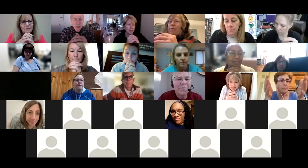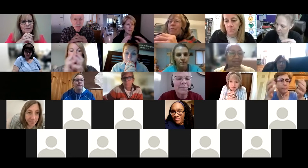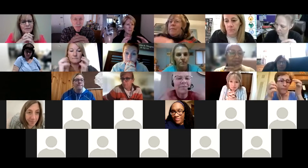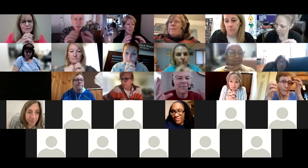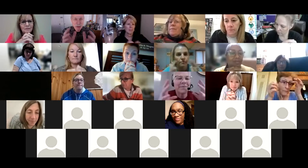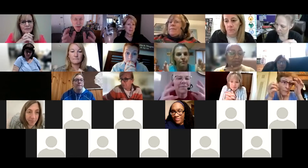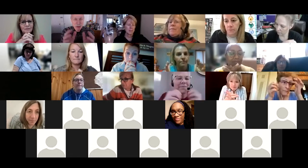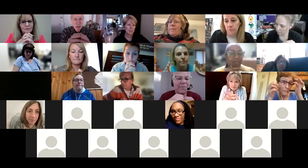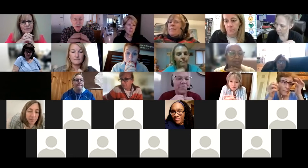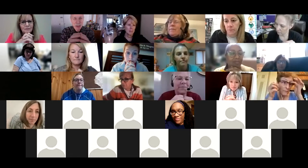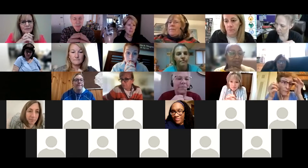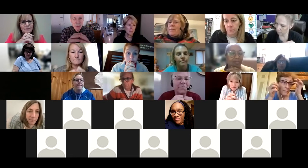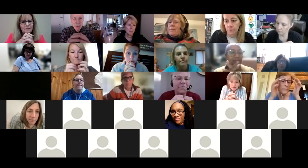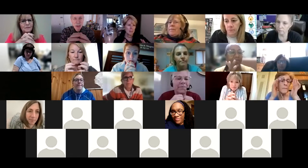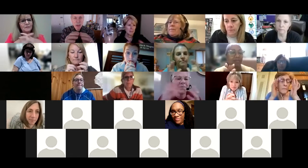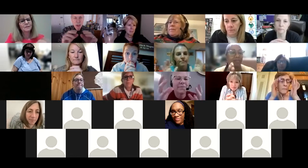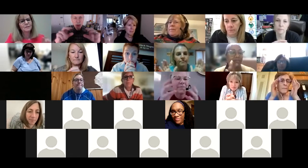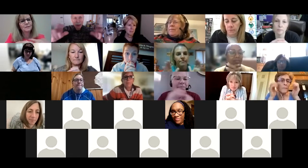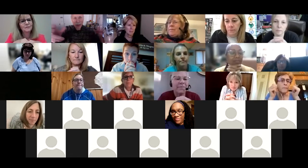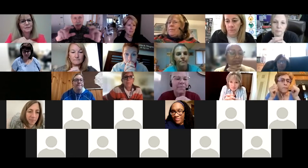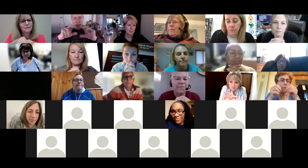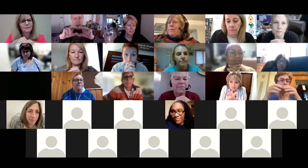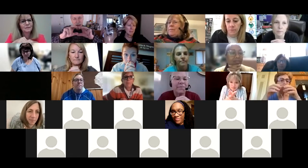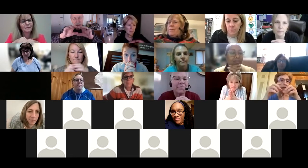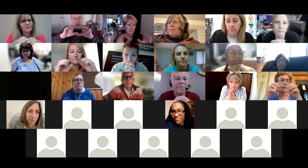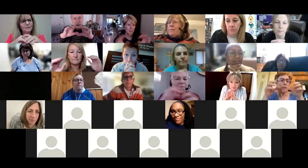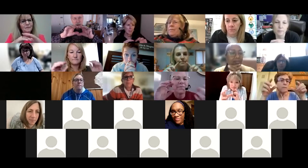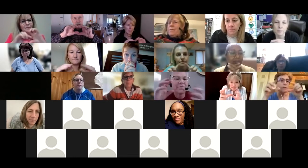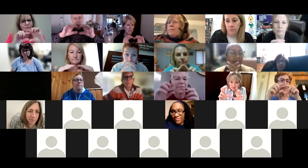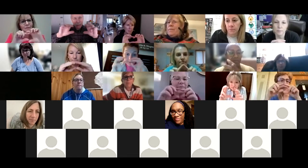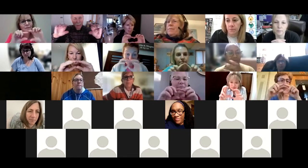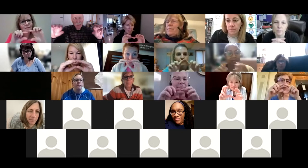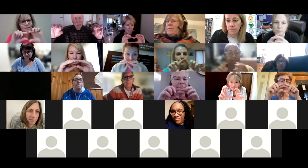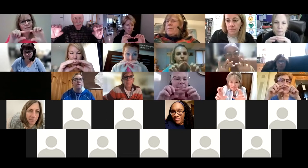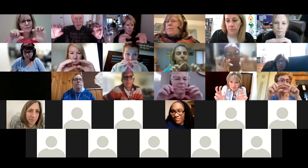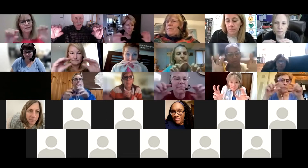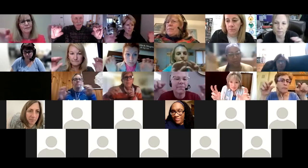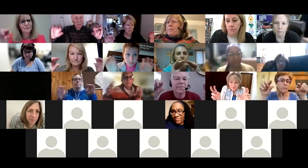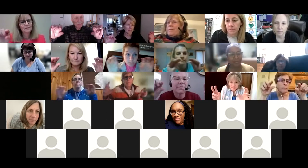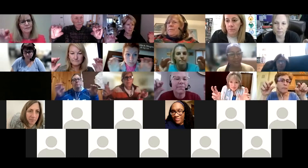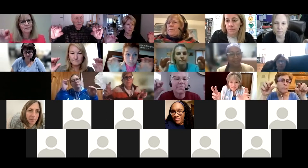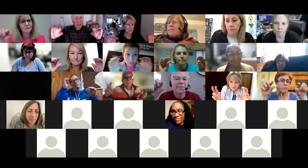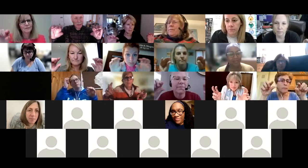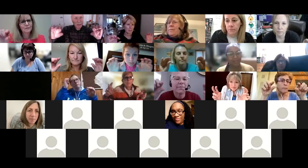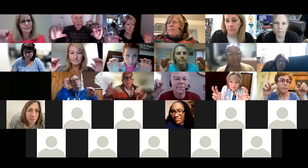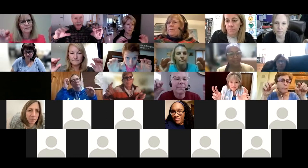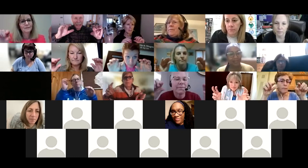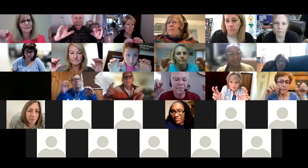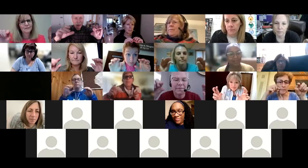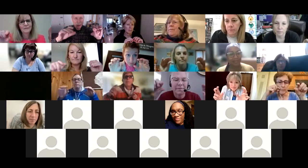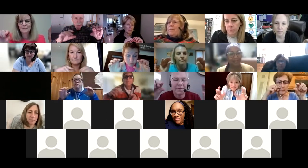but this is a tricky step. You'll notice that I have a triple whammy thesis and then three